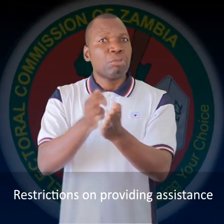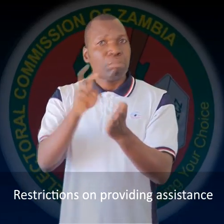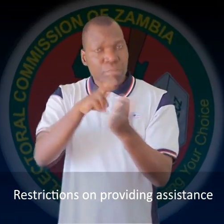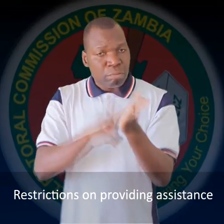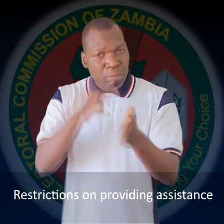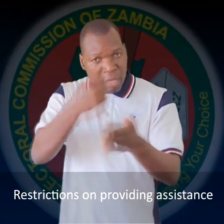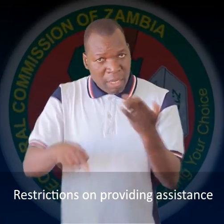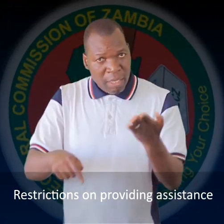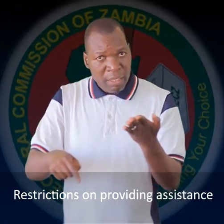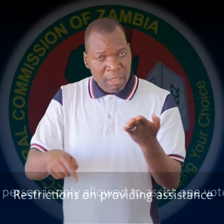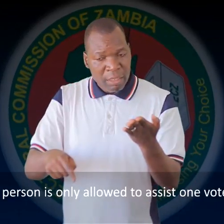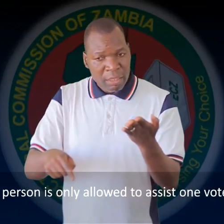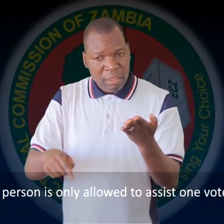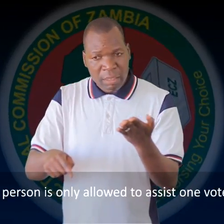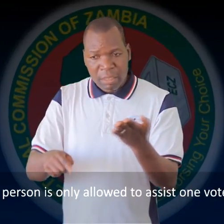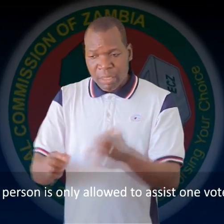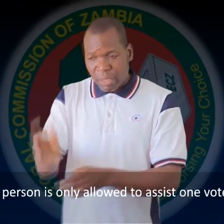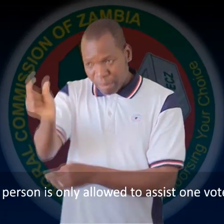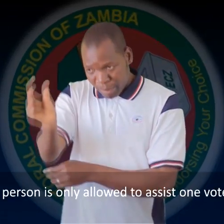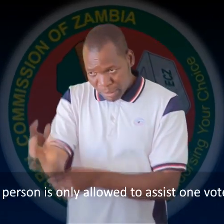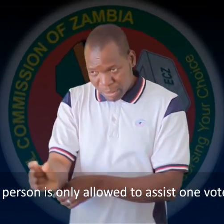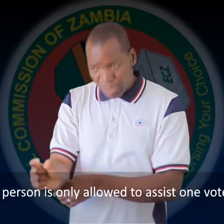A person is only allowed to assist one voter.